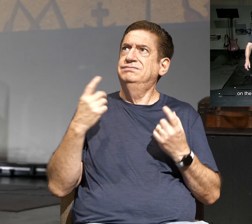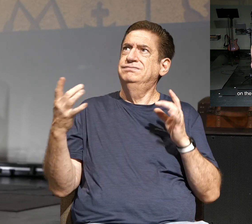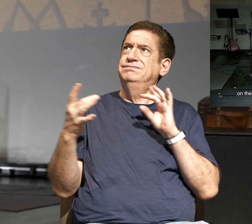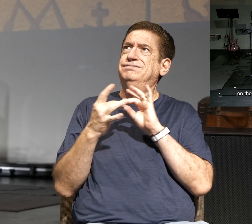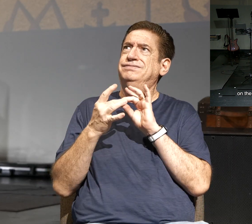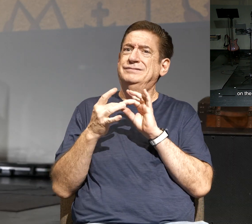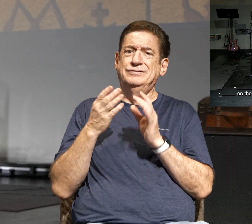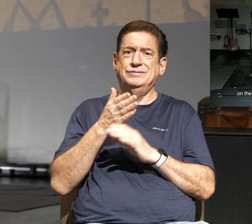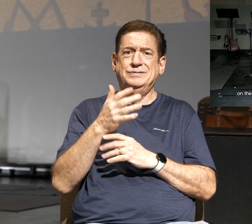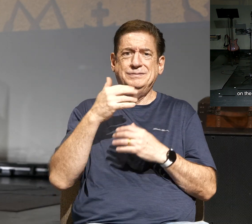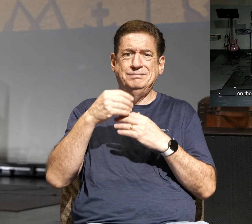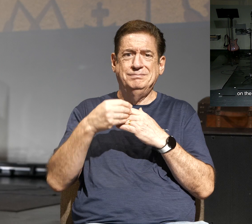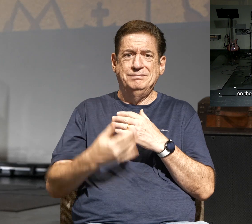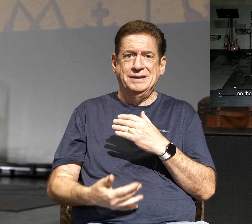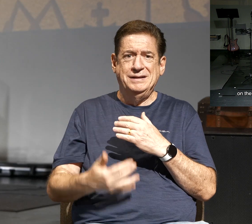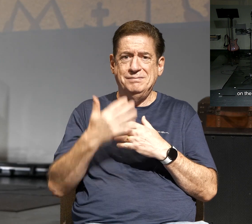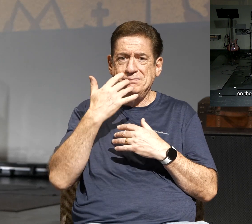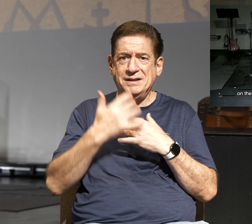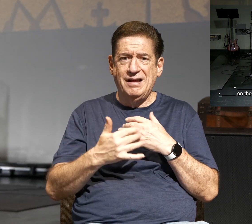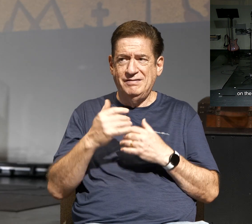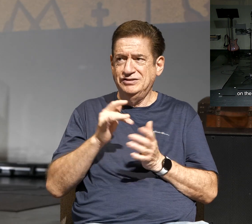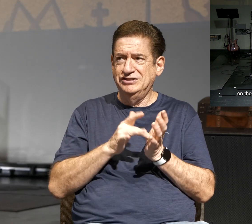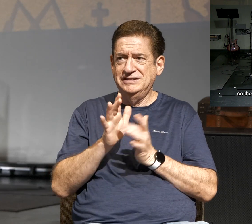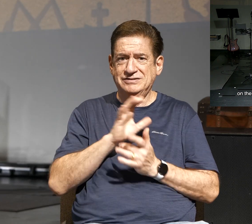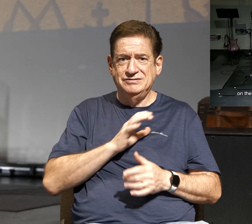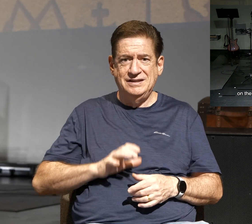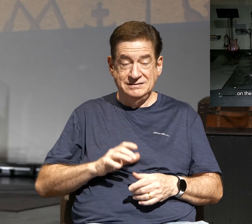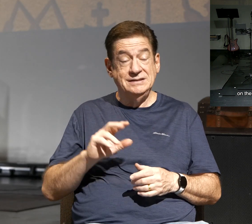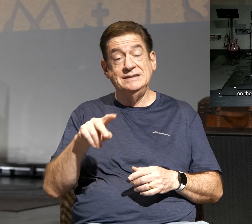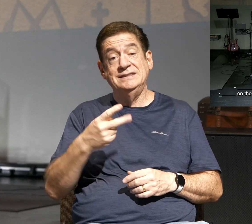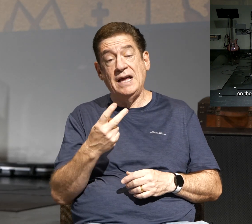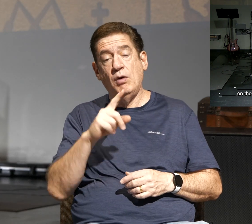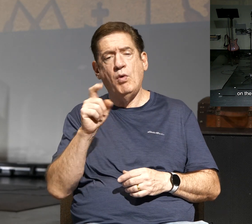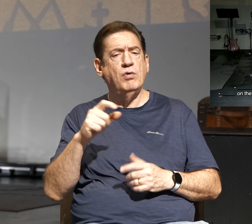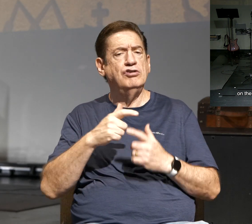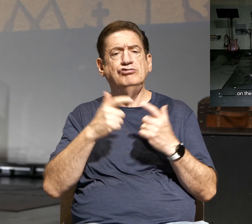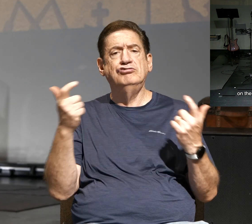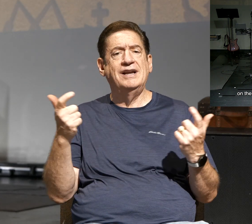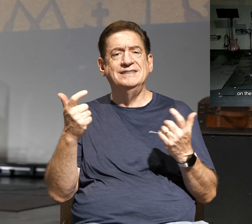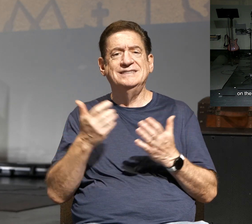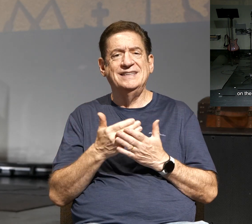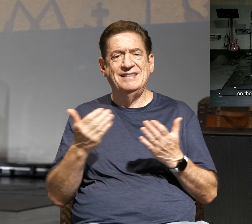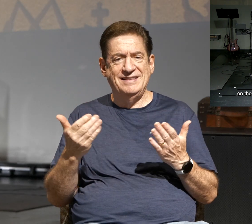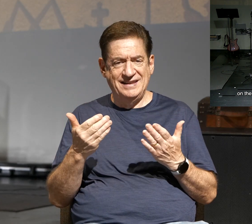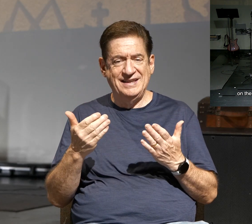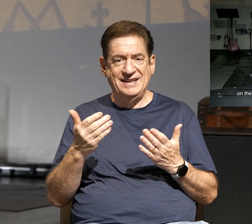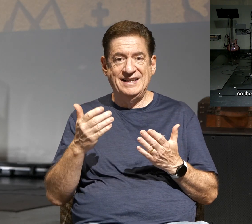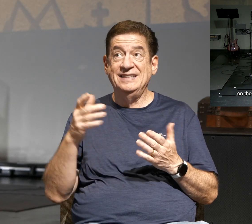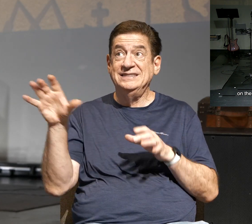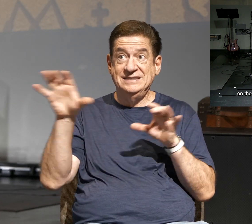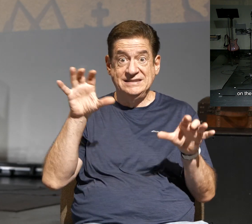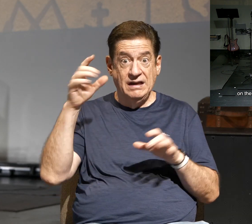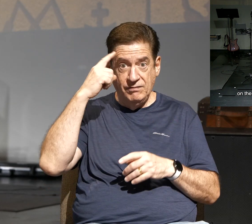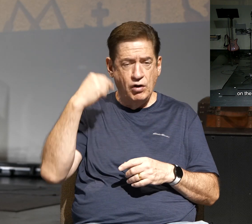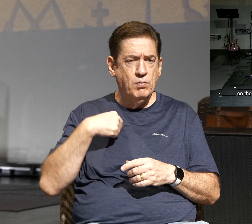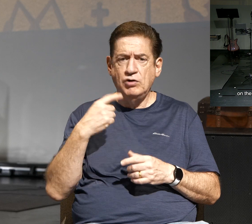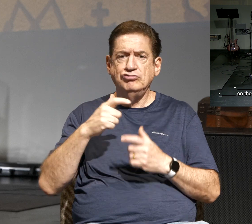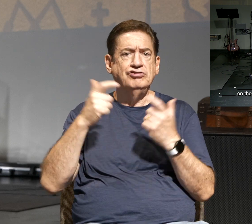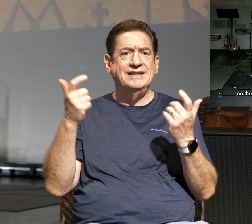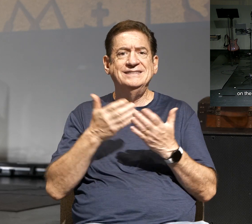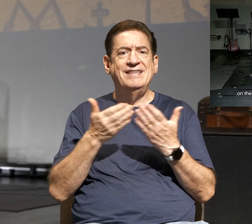Jesus Christ. Okay, so here's my second question. What's the greatest thing God has ever given to us? That's the greatest thing he's ever done for us.